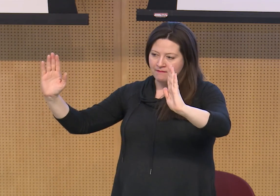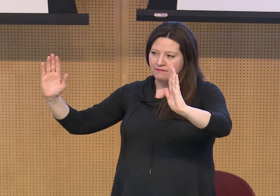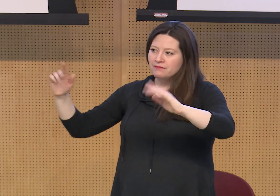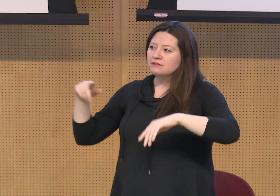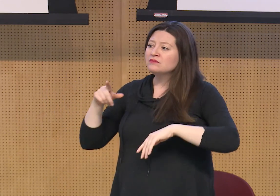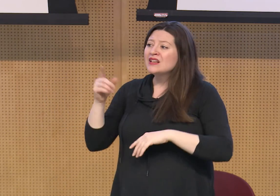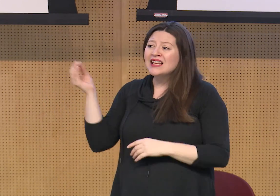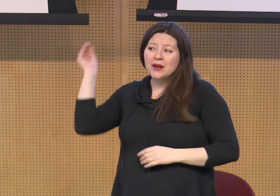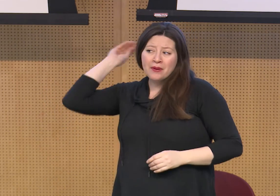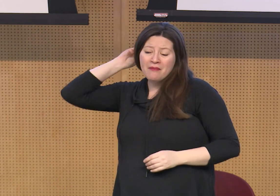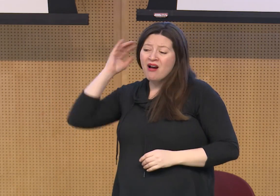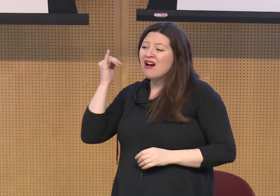access.